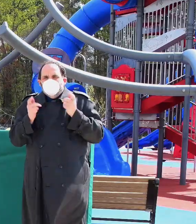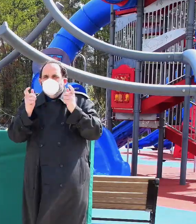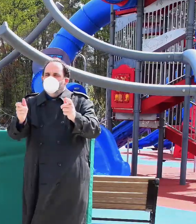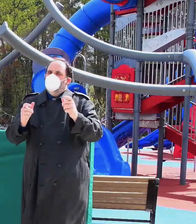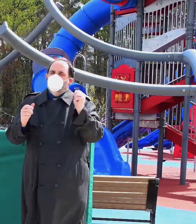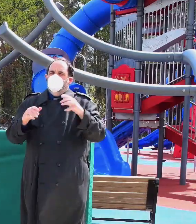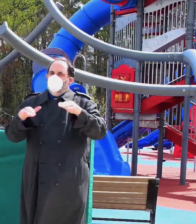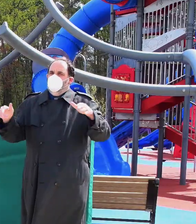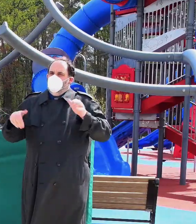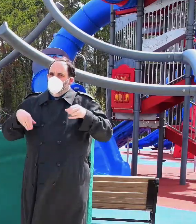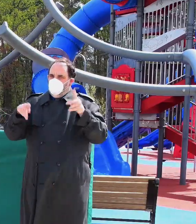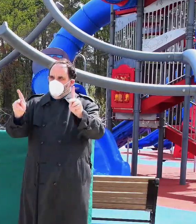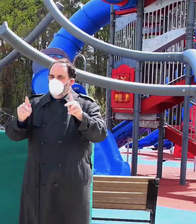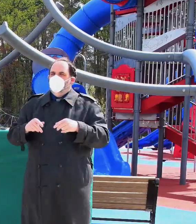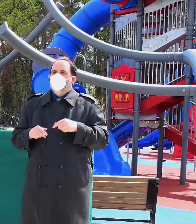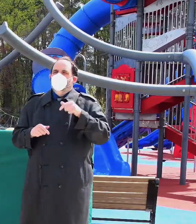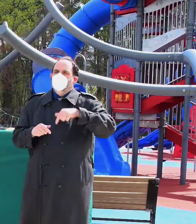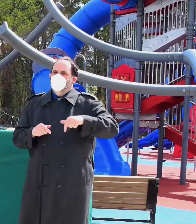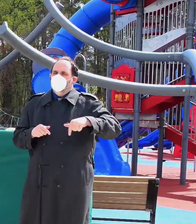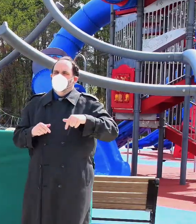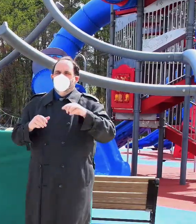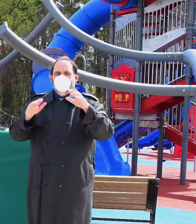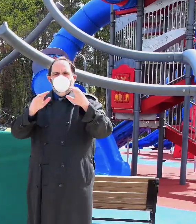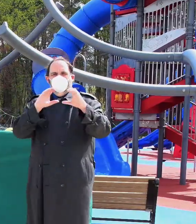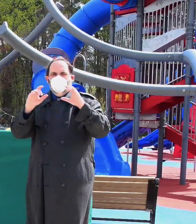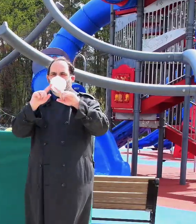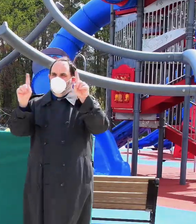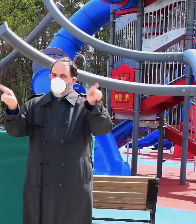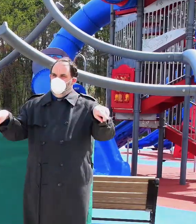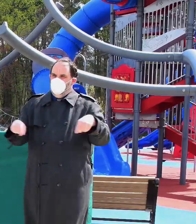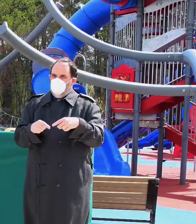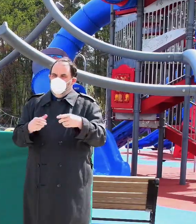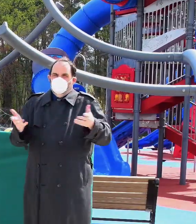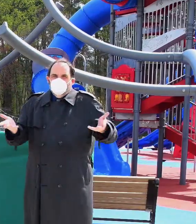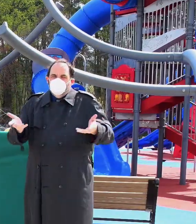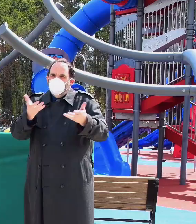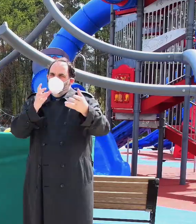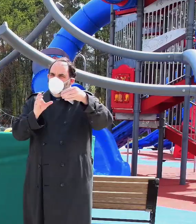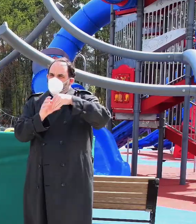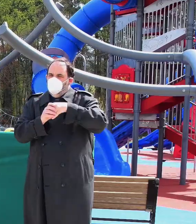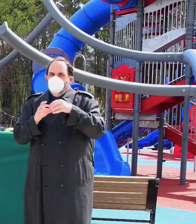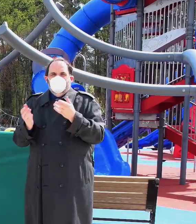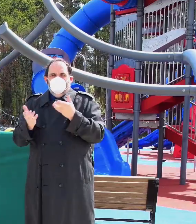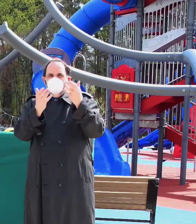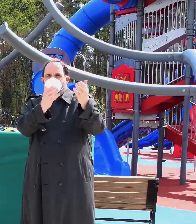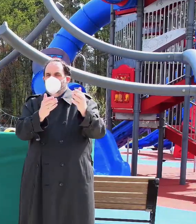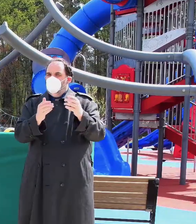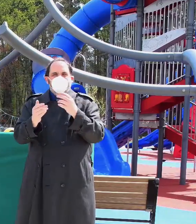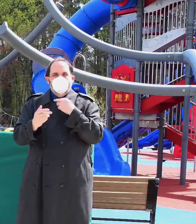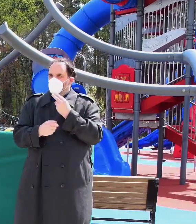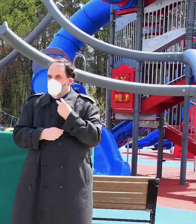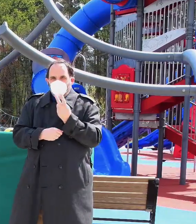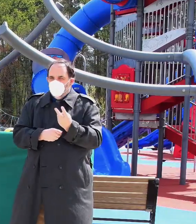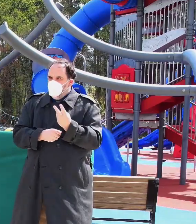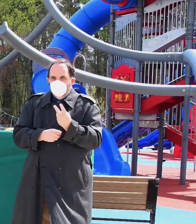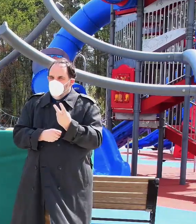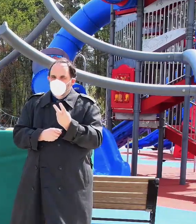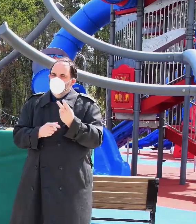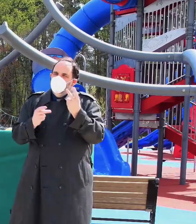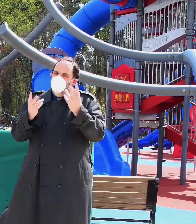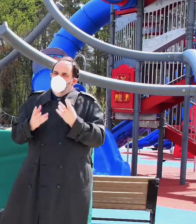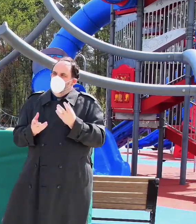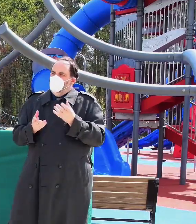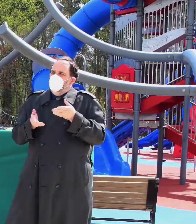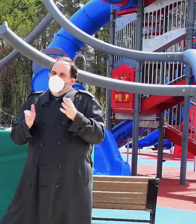all children. These communication boards will foster inclusion by offering nonverbal visitors the means